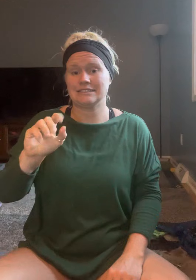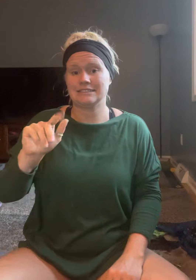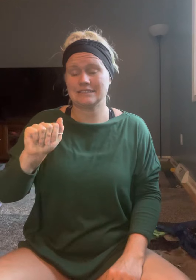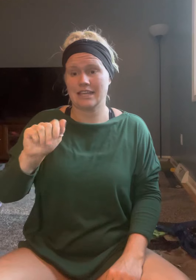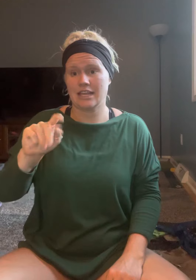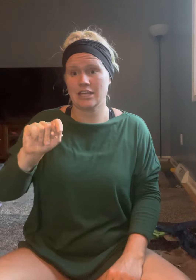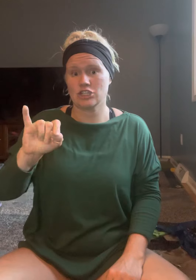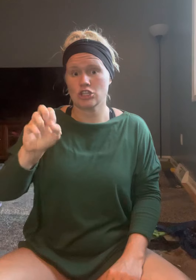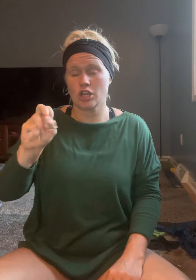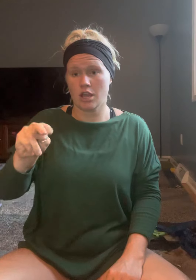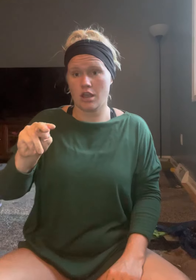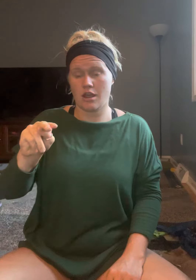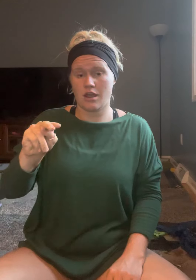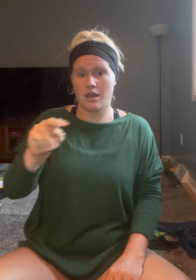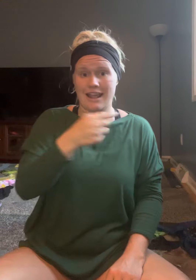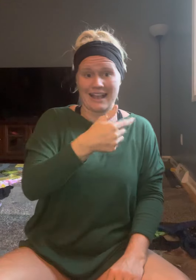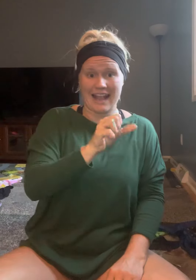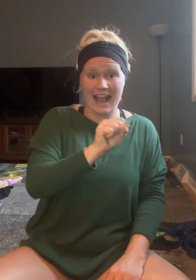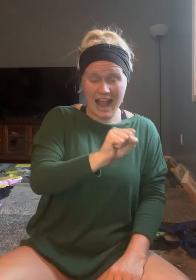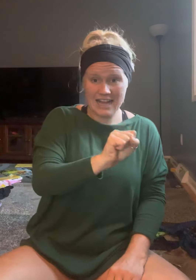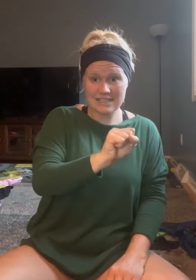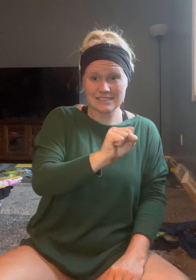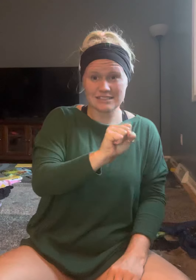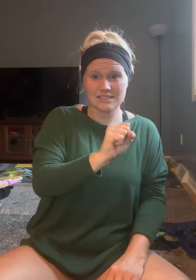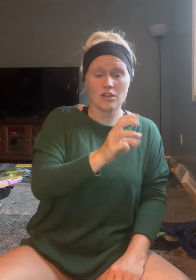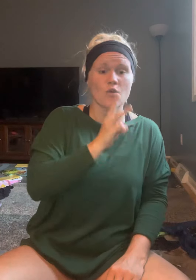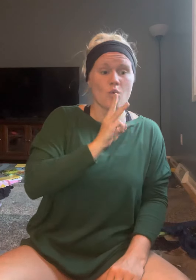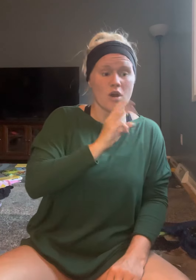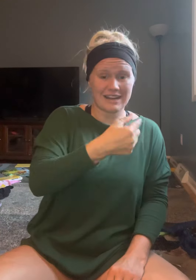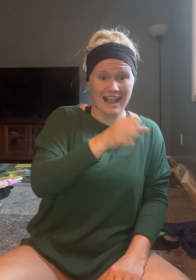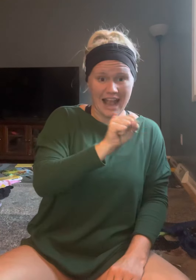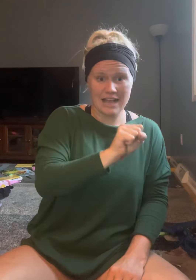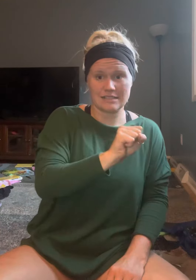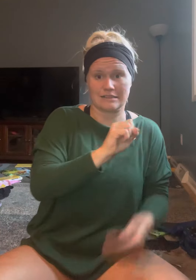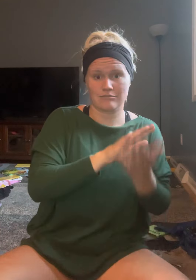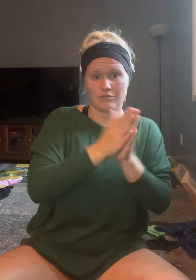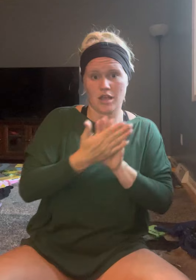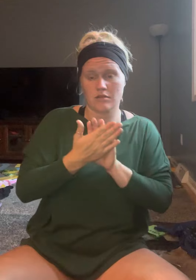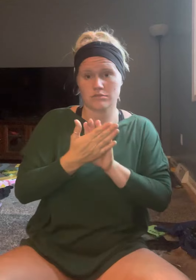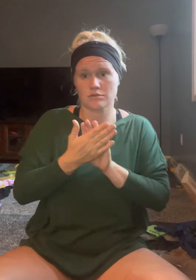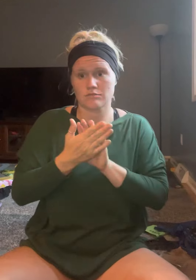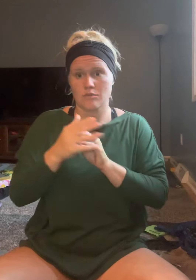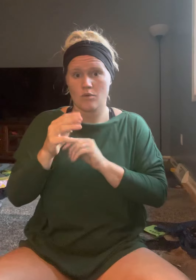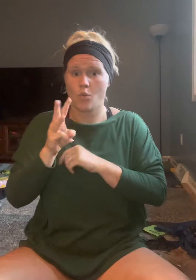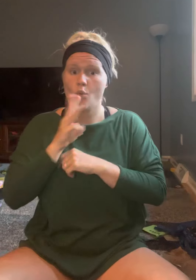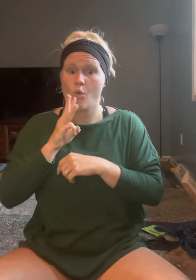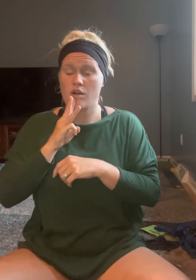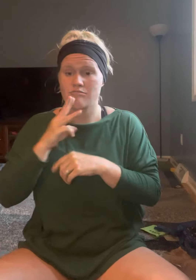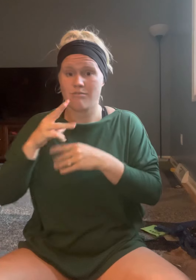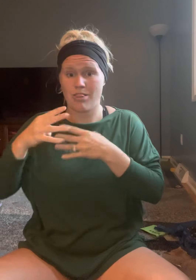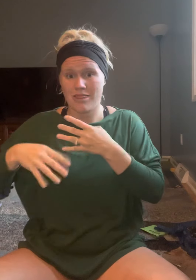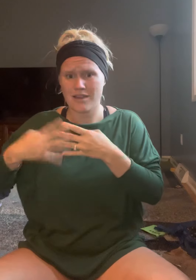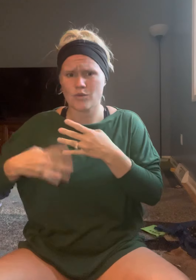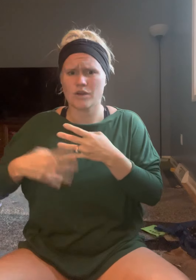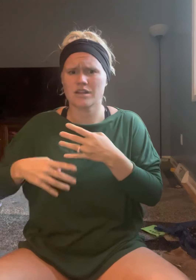form, or in like water vapor, and you try to turn that into water as a liquid form, what do you have to do to that water, or that water vapor?